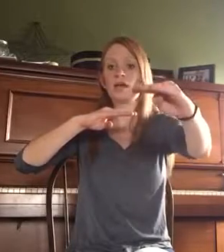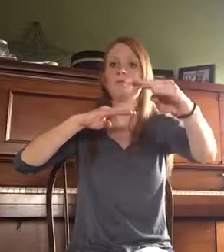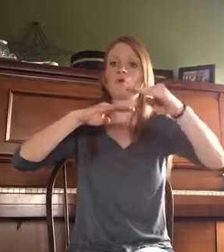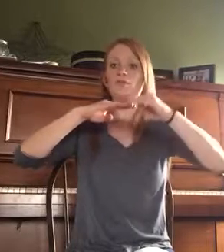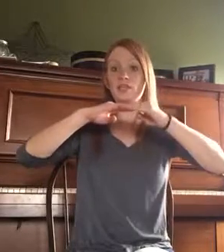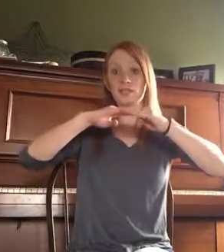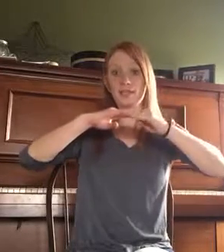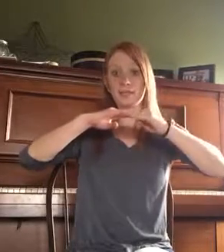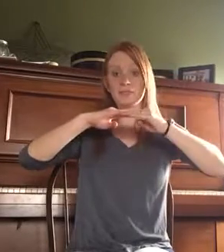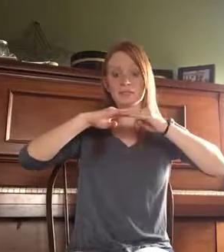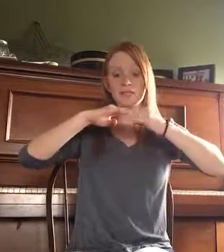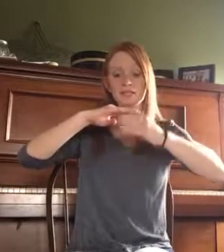okay, or if there's dips in it,